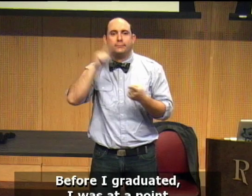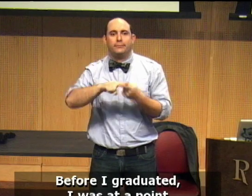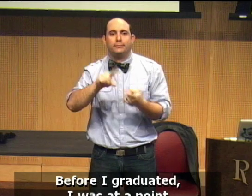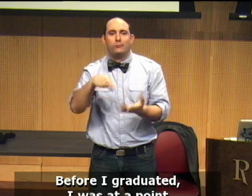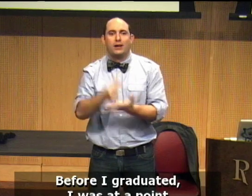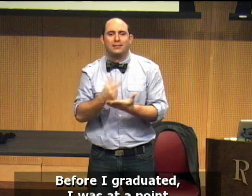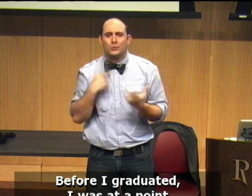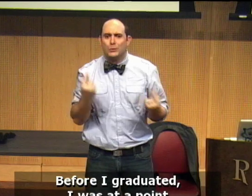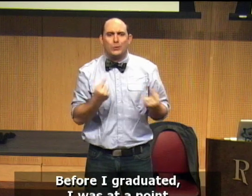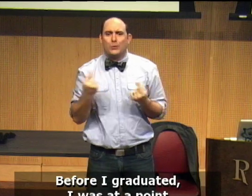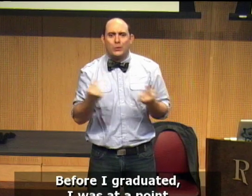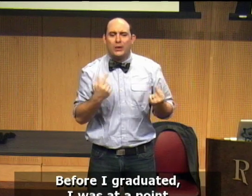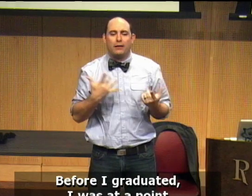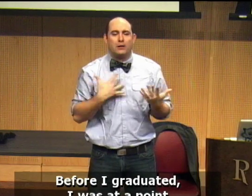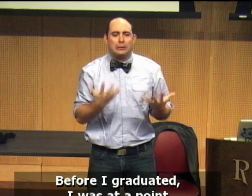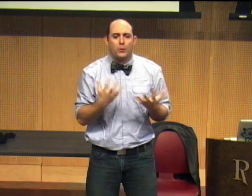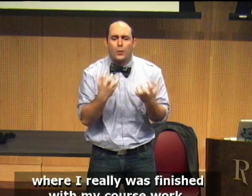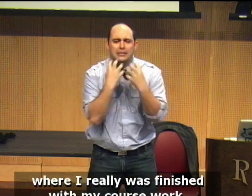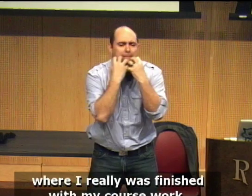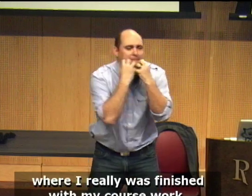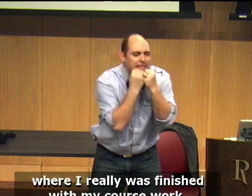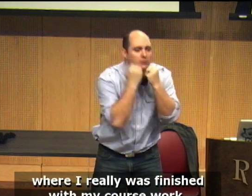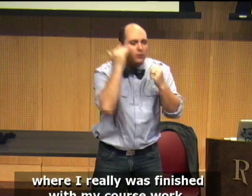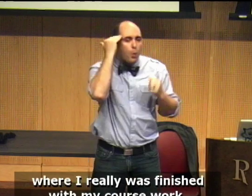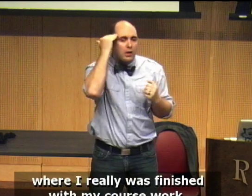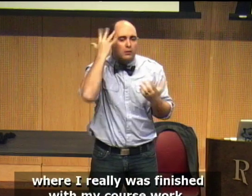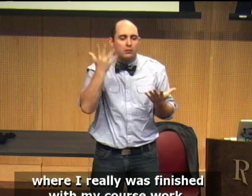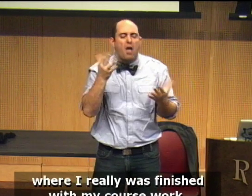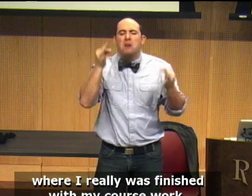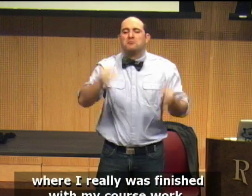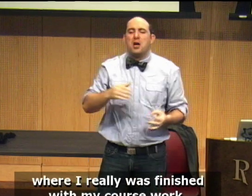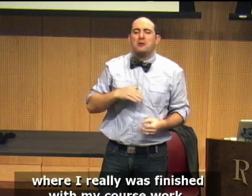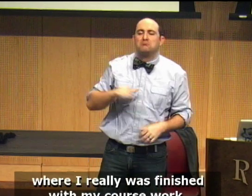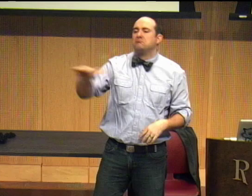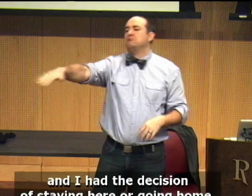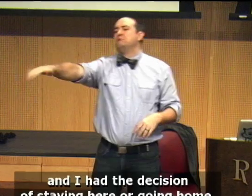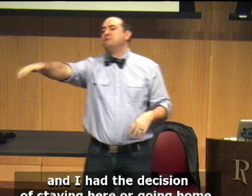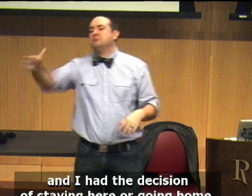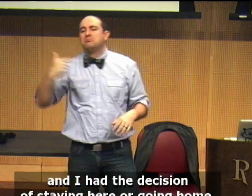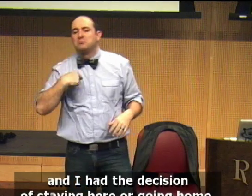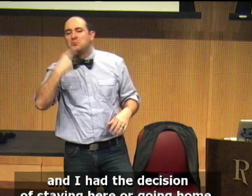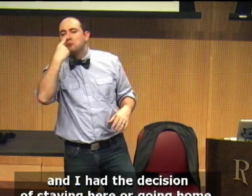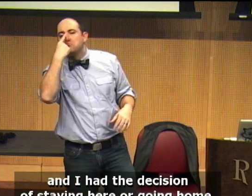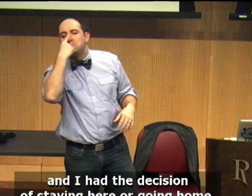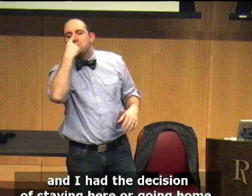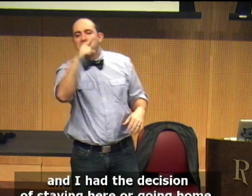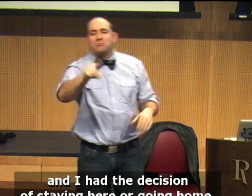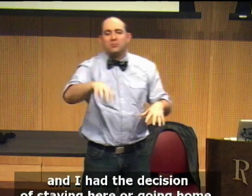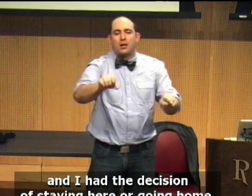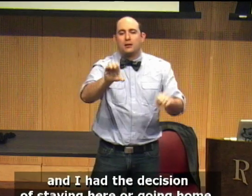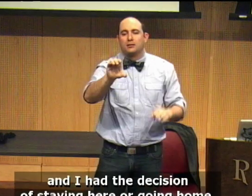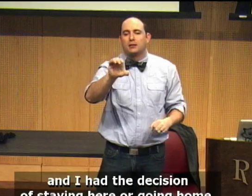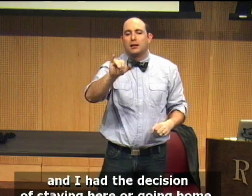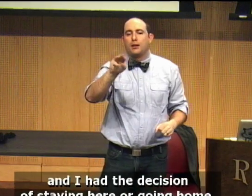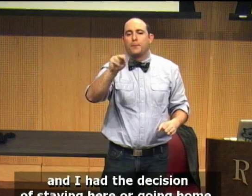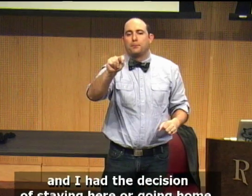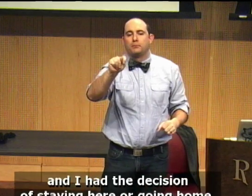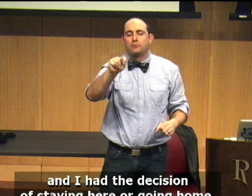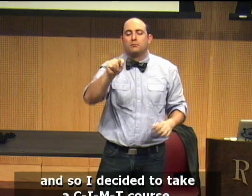graduated, I was at a point where I really was finished with my coursework, and I had the decision of staying here or going home.